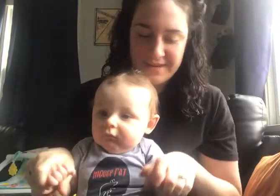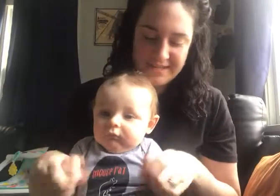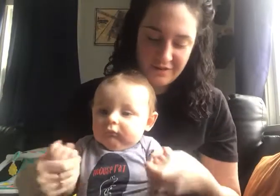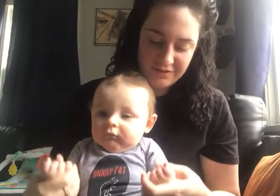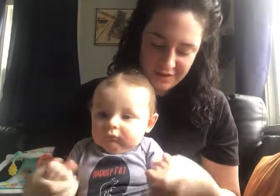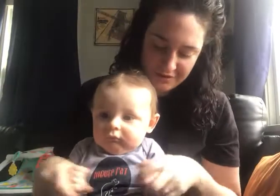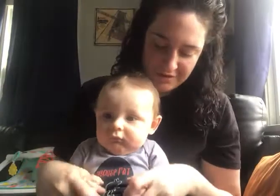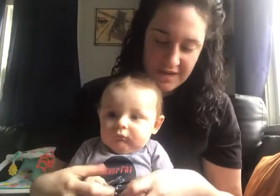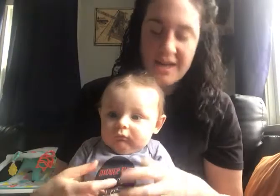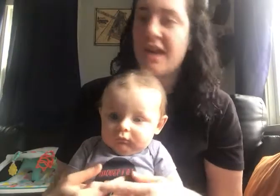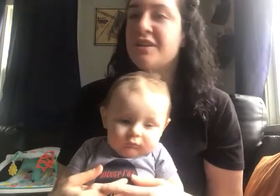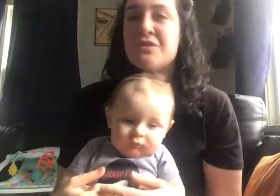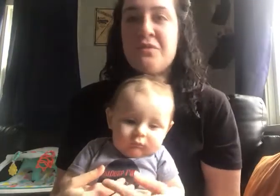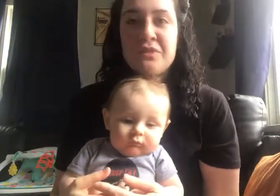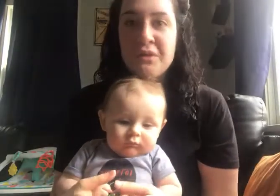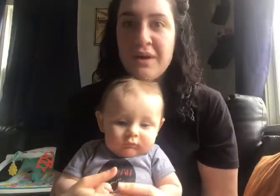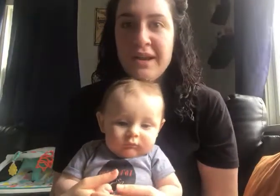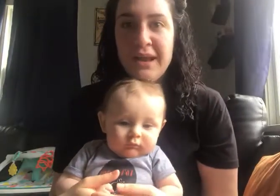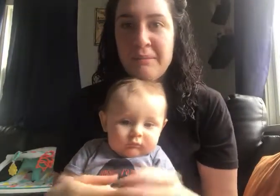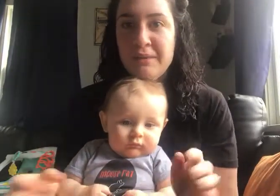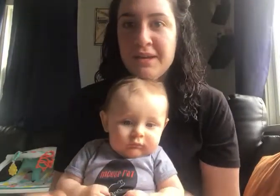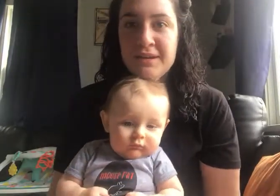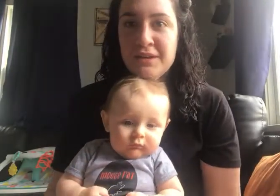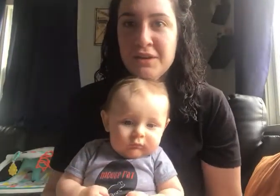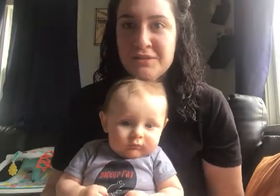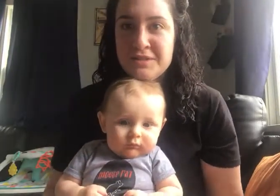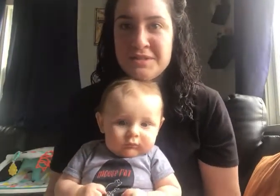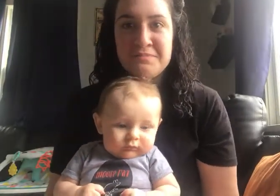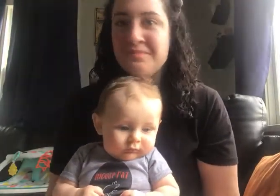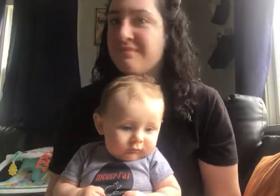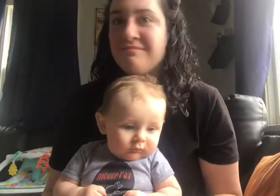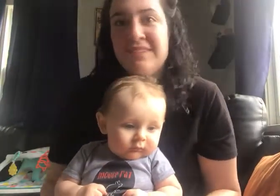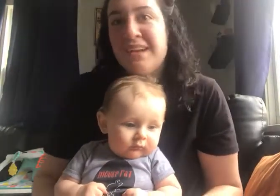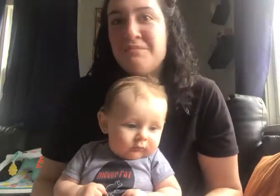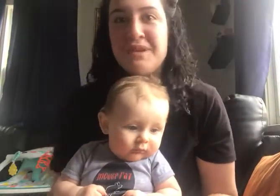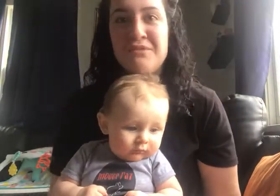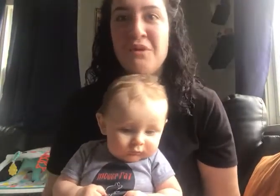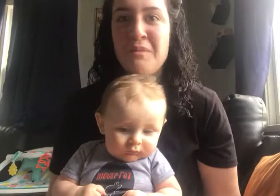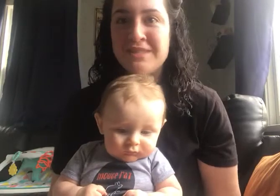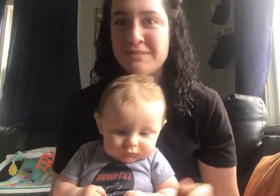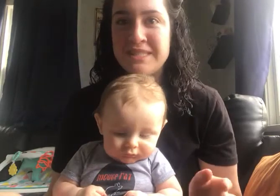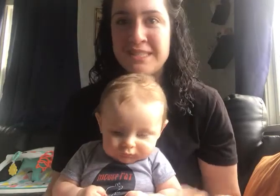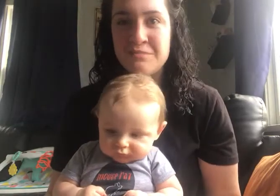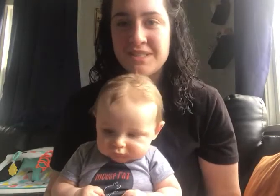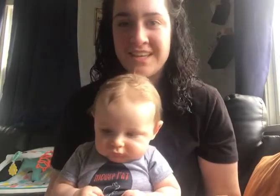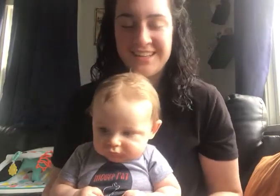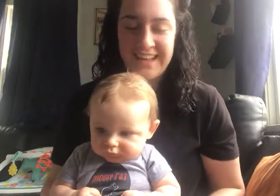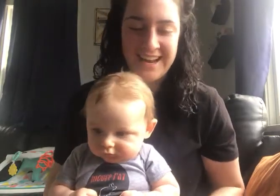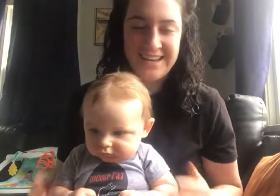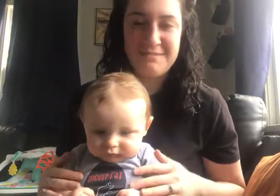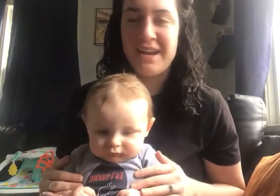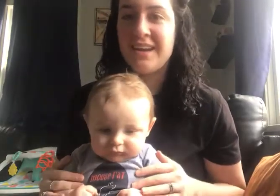myself too and just hopefully one day maybe you know it could be four months maybe six months down the line he might